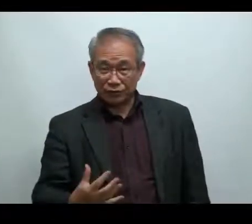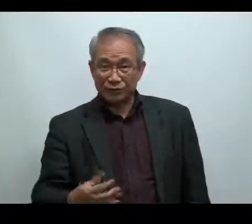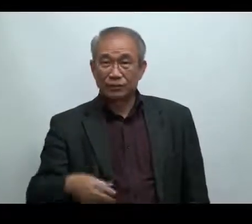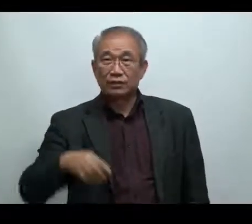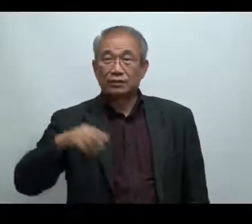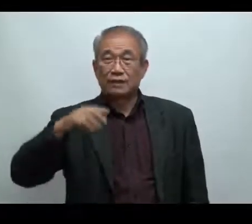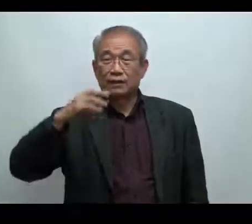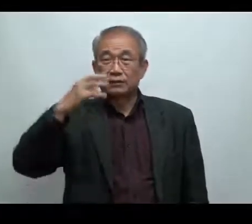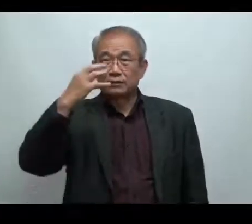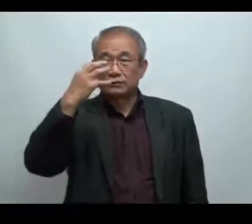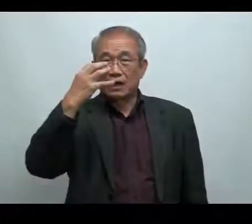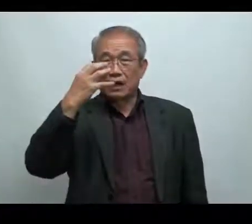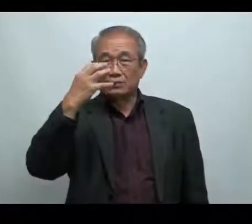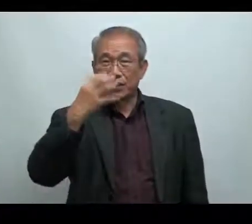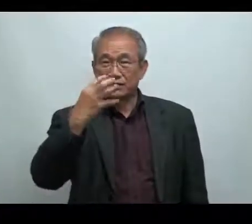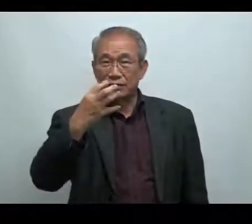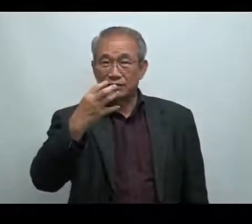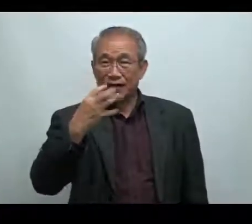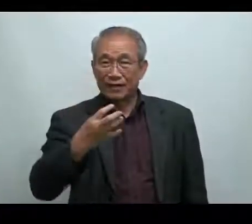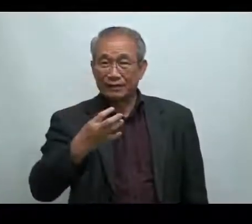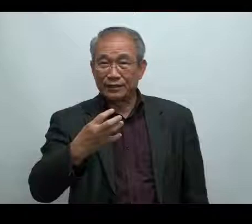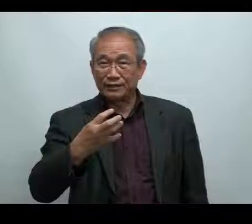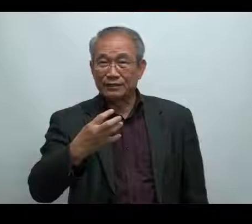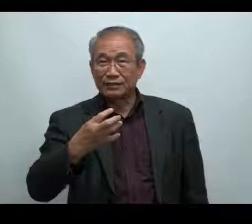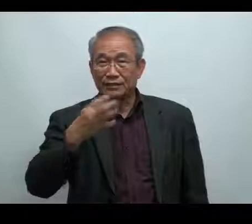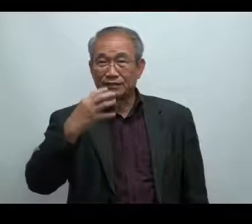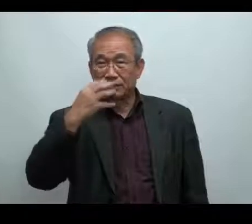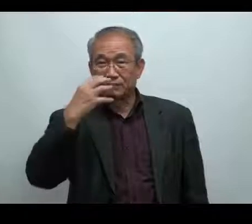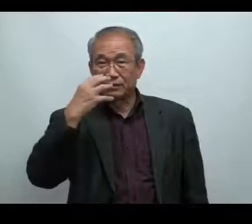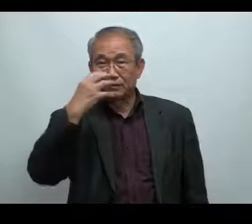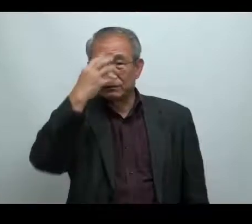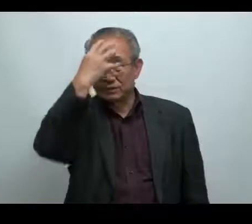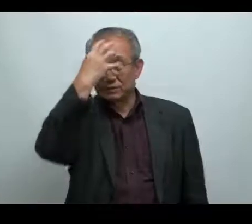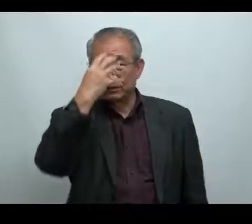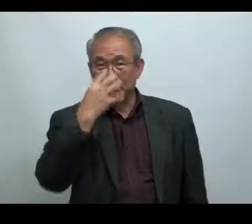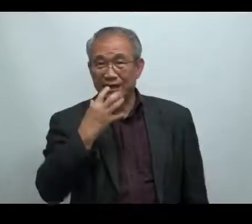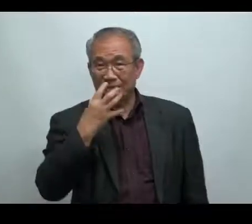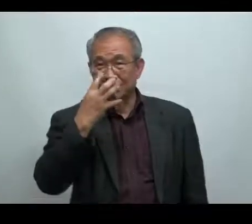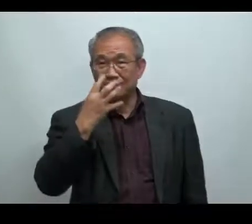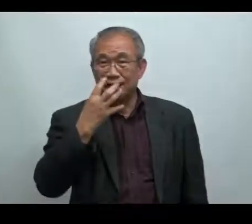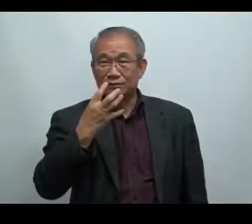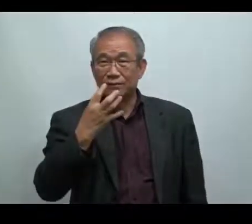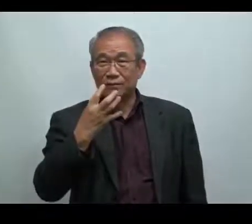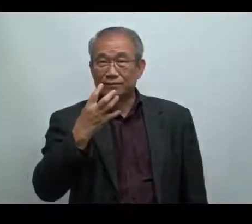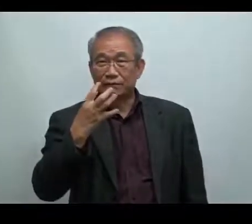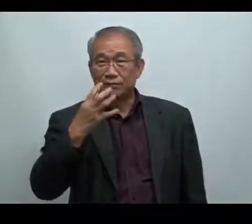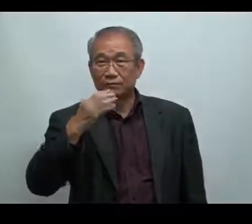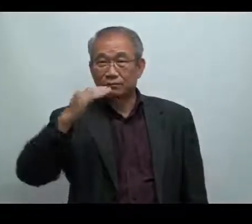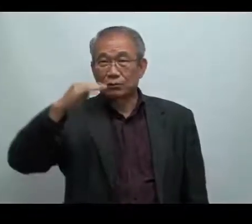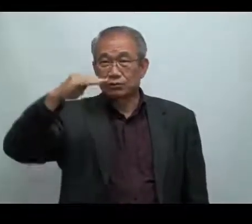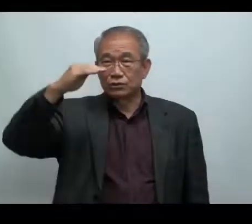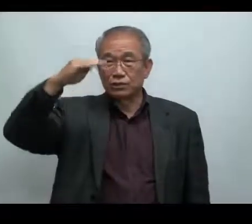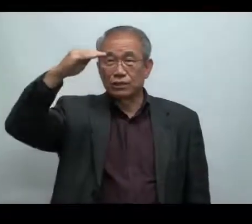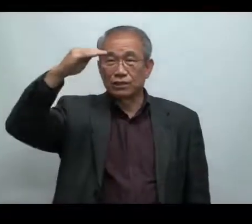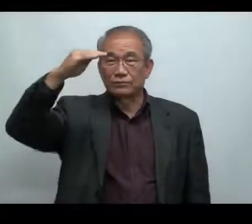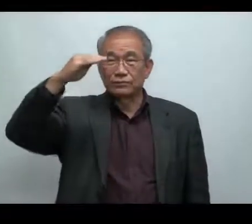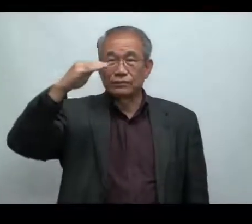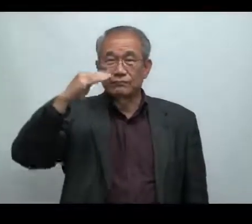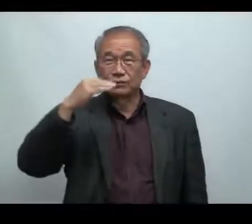Registers. There are resonance areas in your head. So when you go to a certain level, you have to